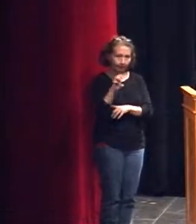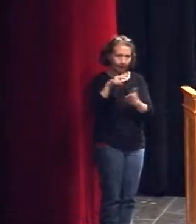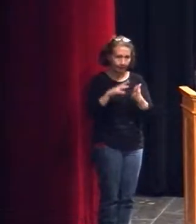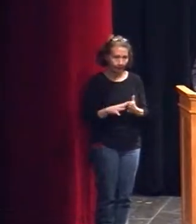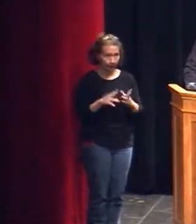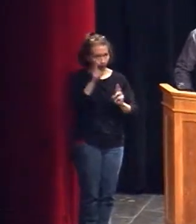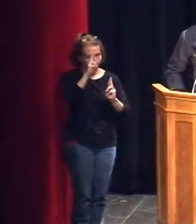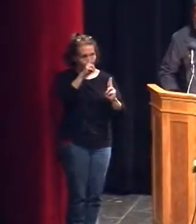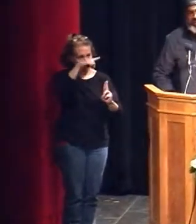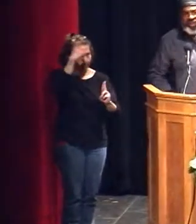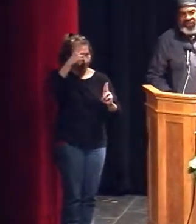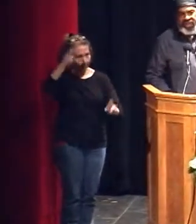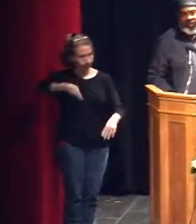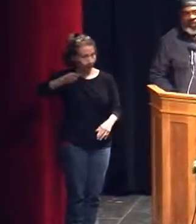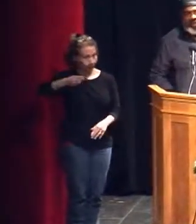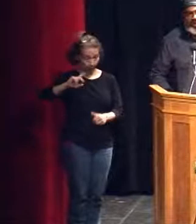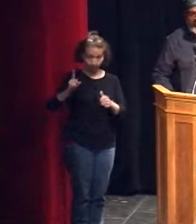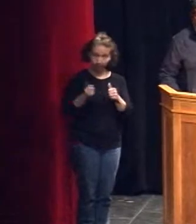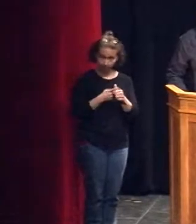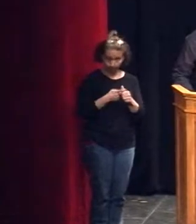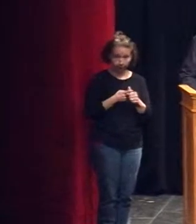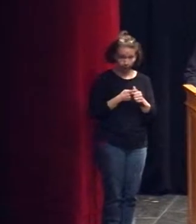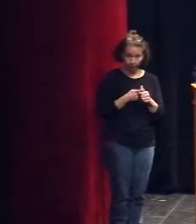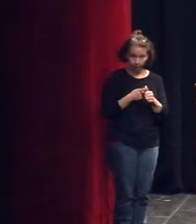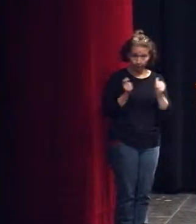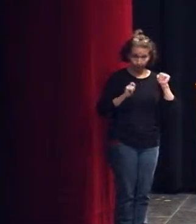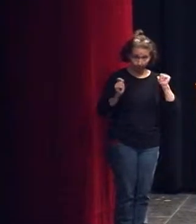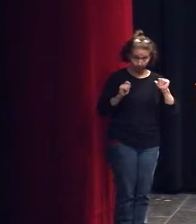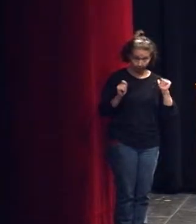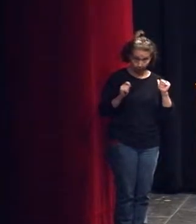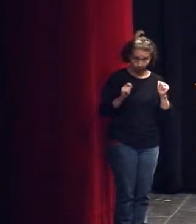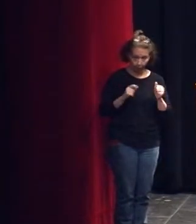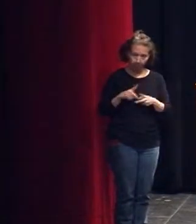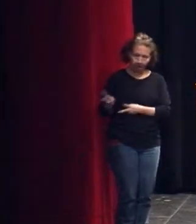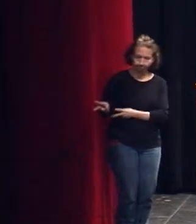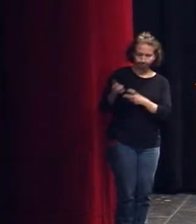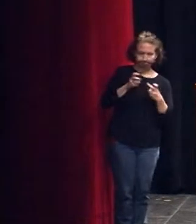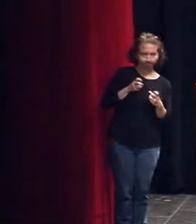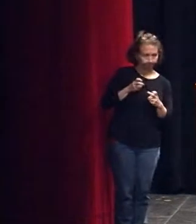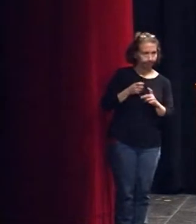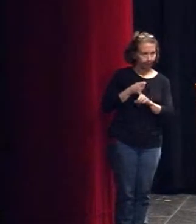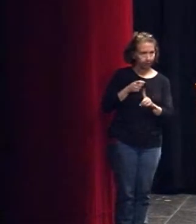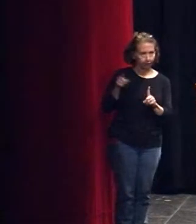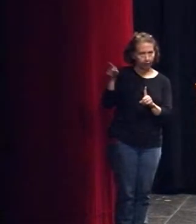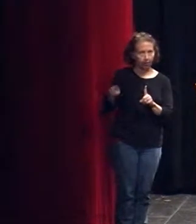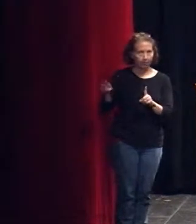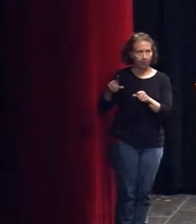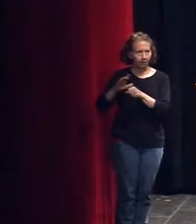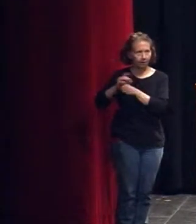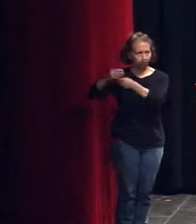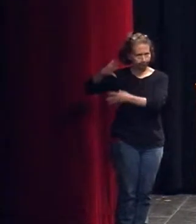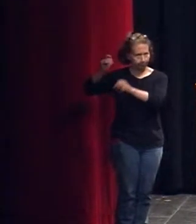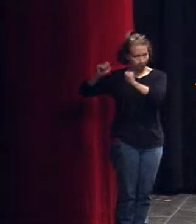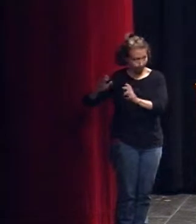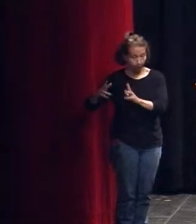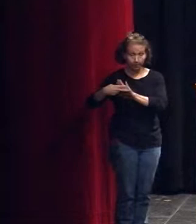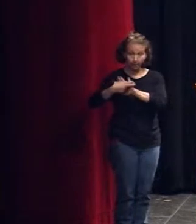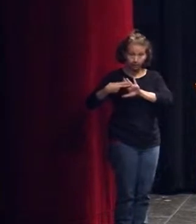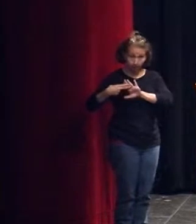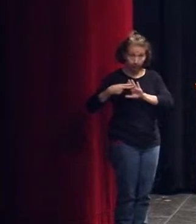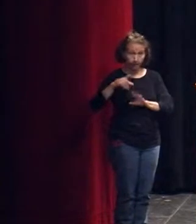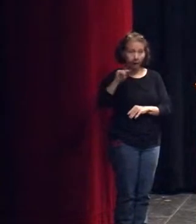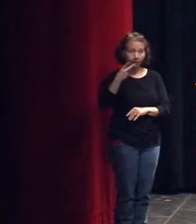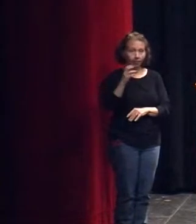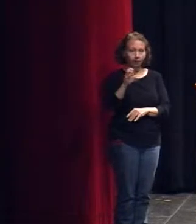History. The first piece that we're going to do is an excerpt from a full work, which is entitled